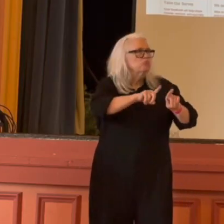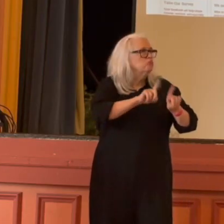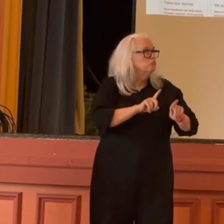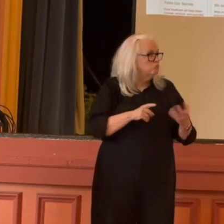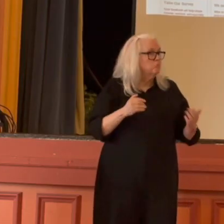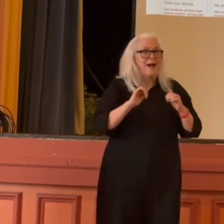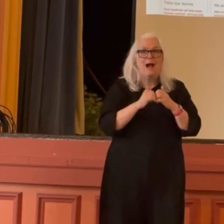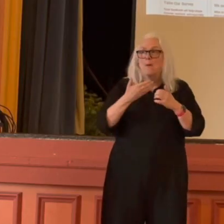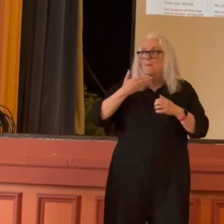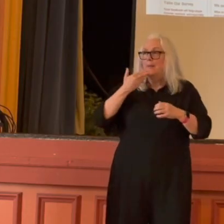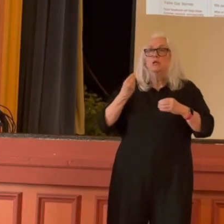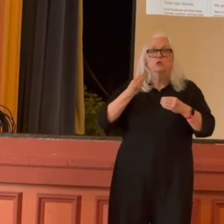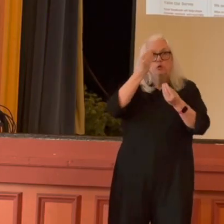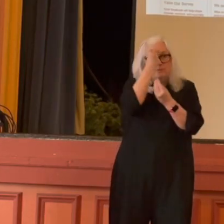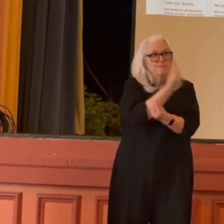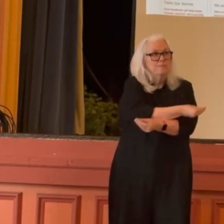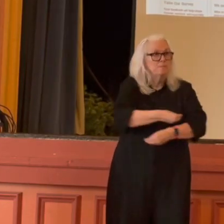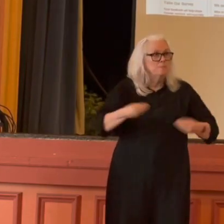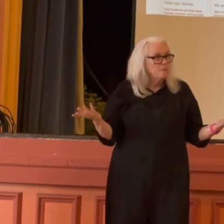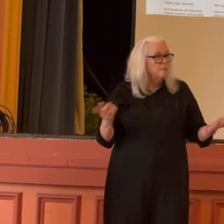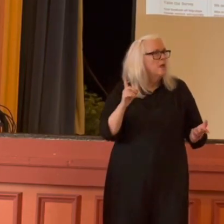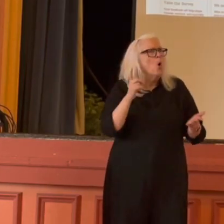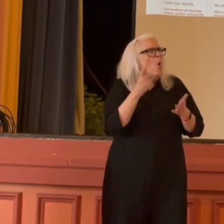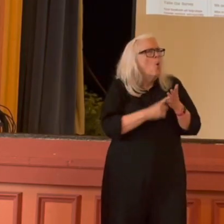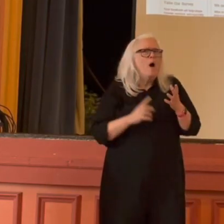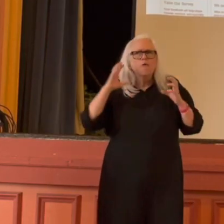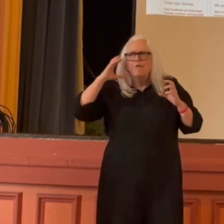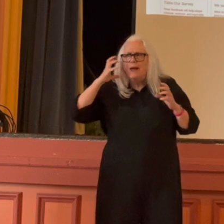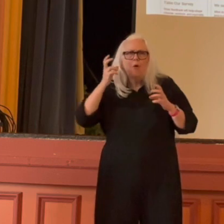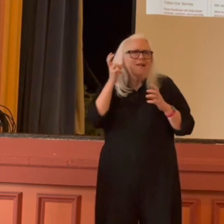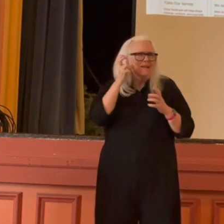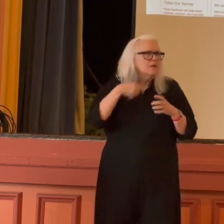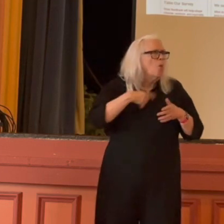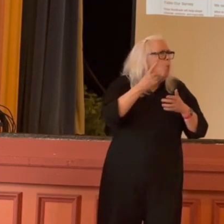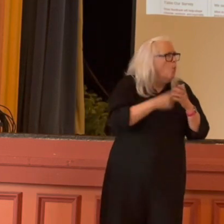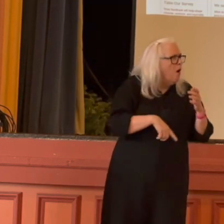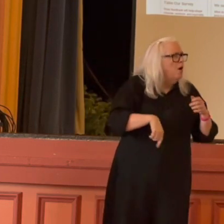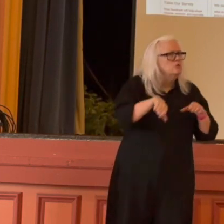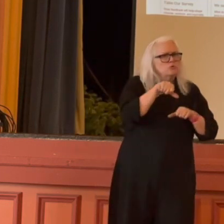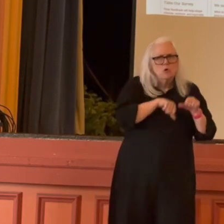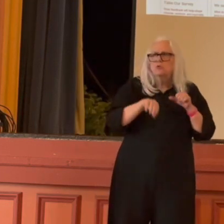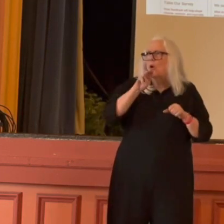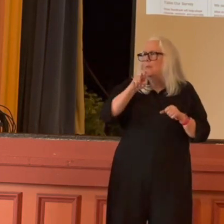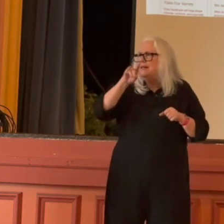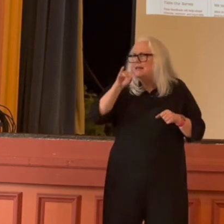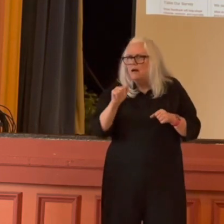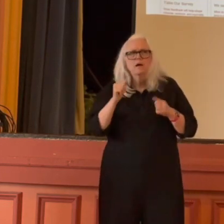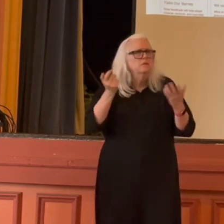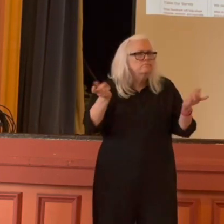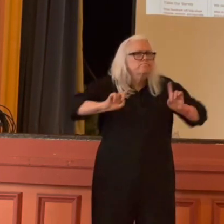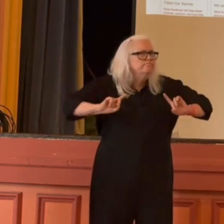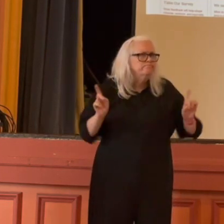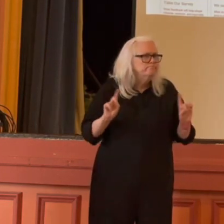better get information out. Where do you listen to? What radio station? What social media network? So that we can better